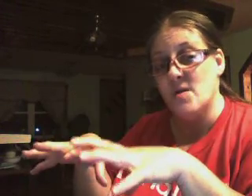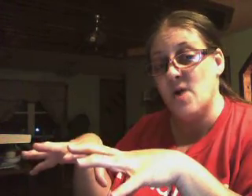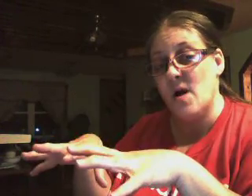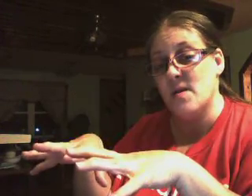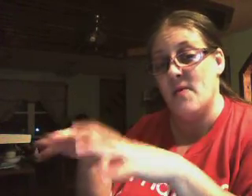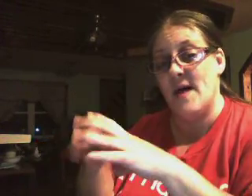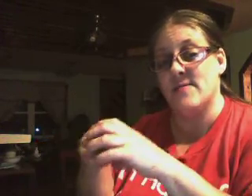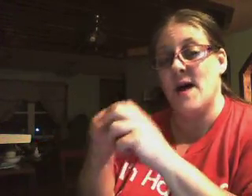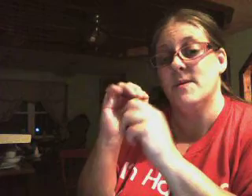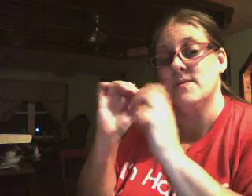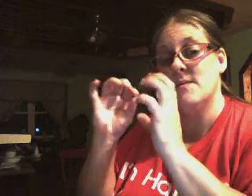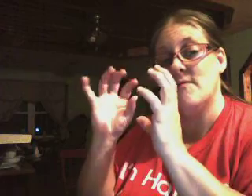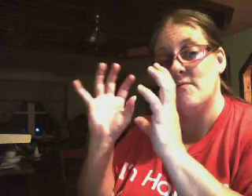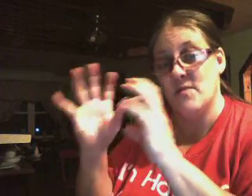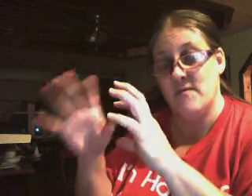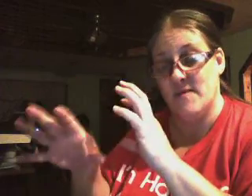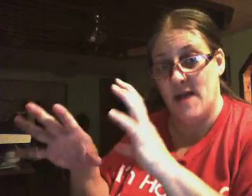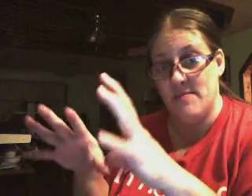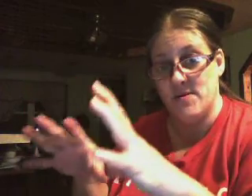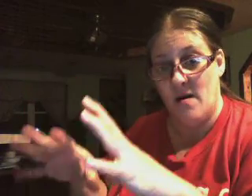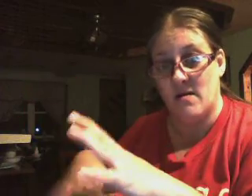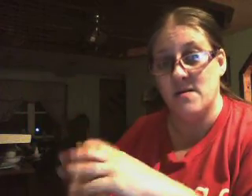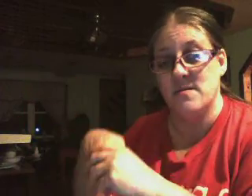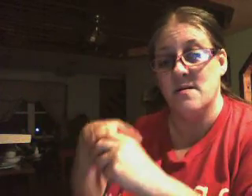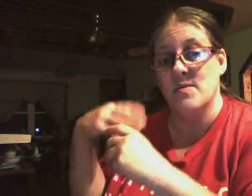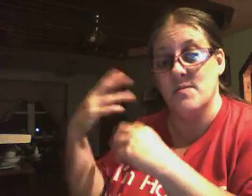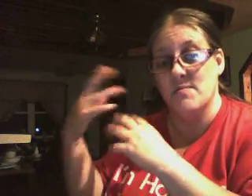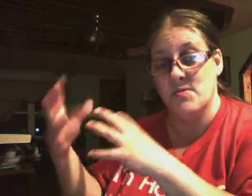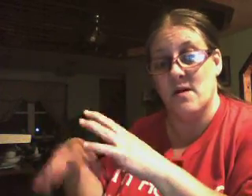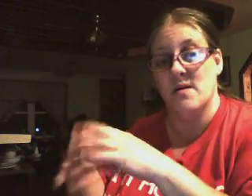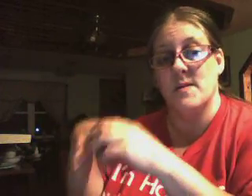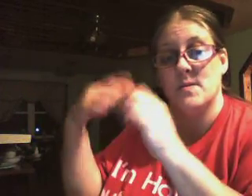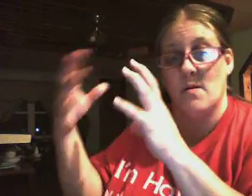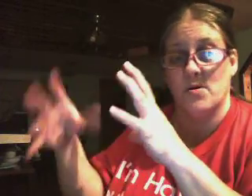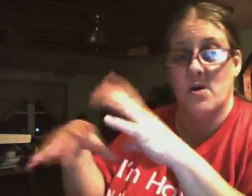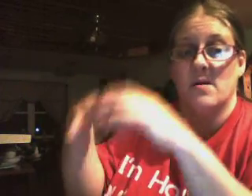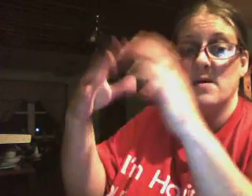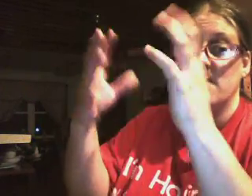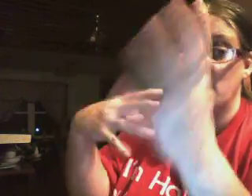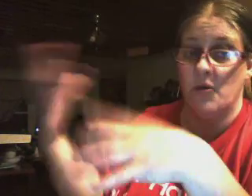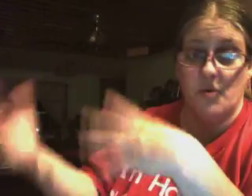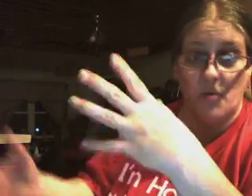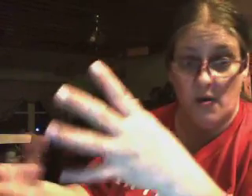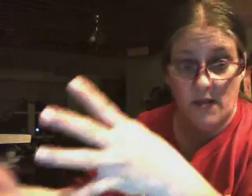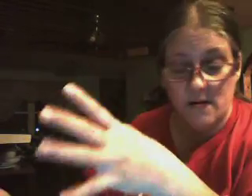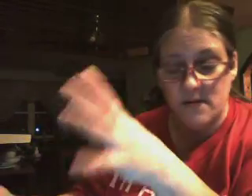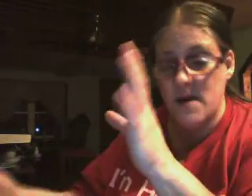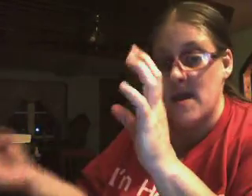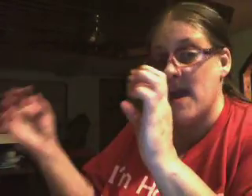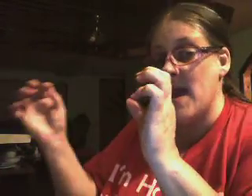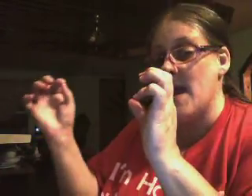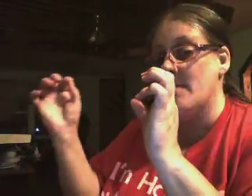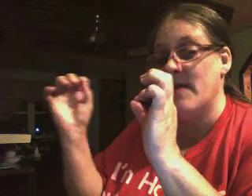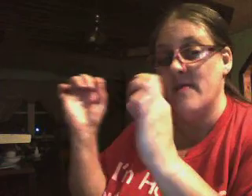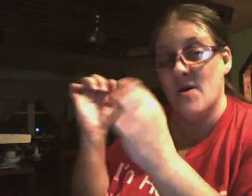They all look chocolate on the outside, but some of them are different types of chocolates. You know, there's a milk chocolate, there's a dark chocolate, and I don't know what all else. But then